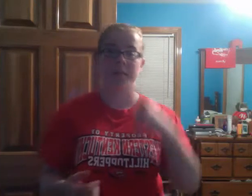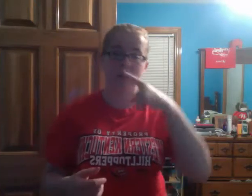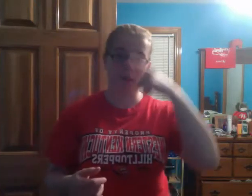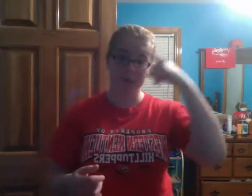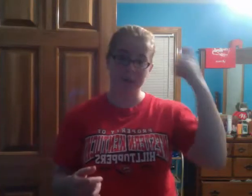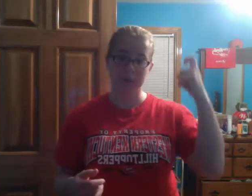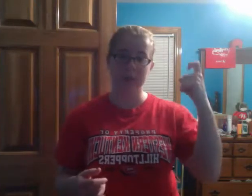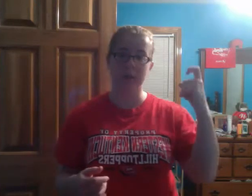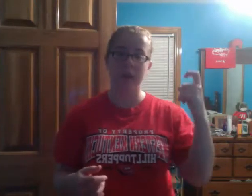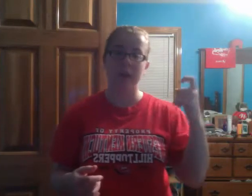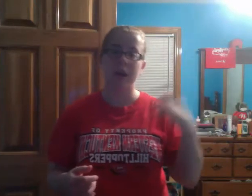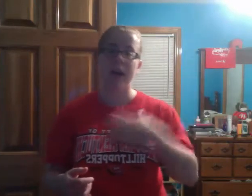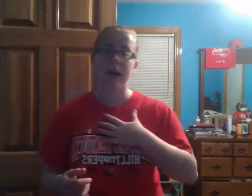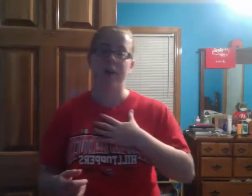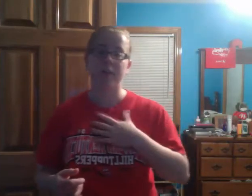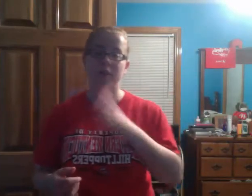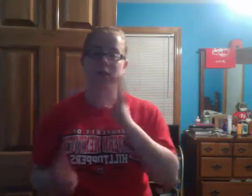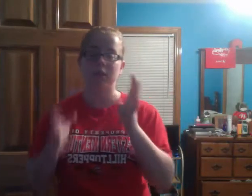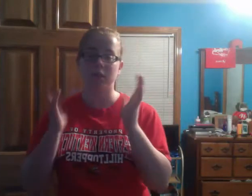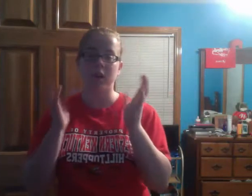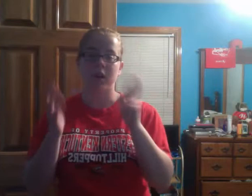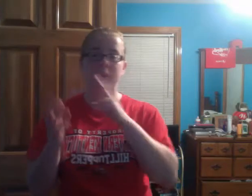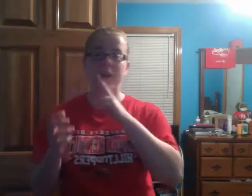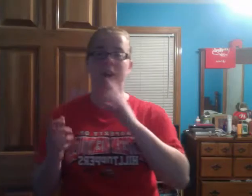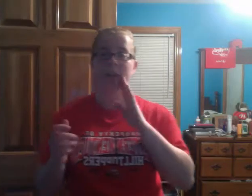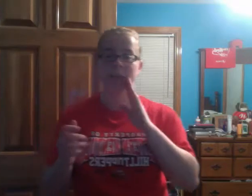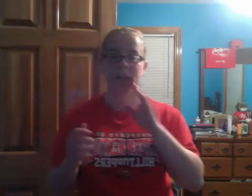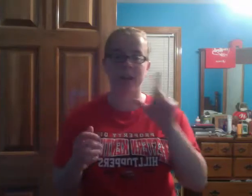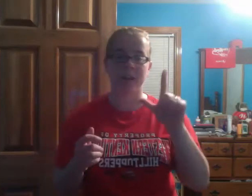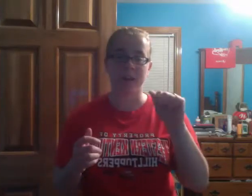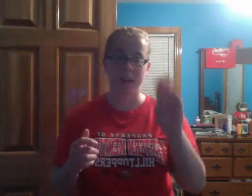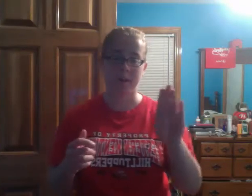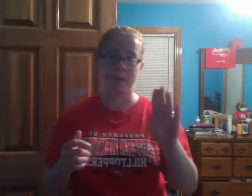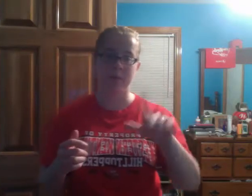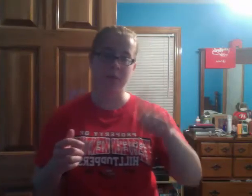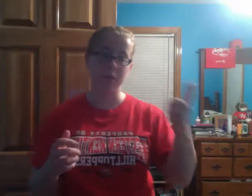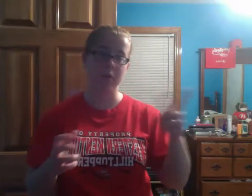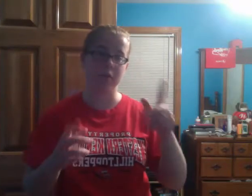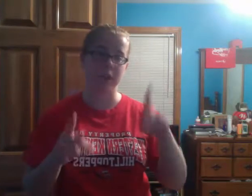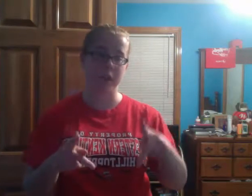This summer, I was talking with Holly Bean in the lab the other day,